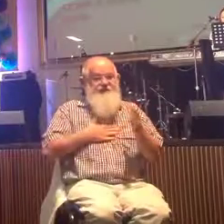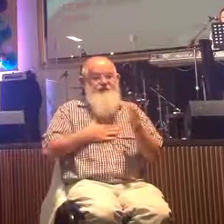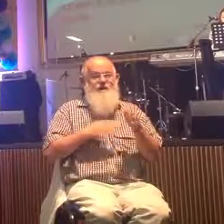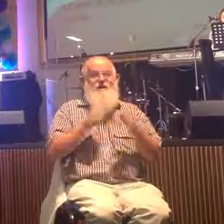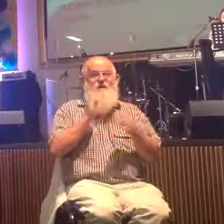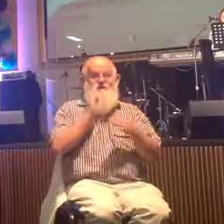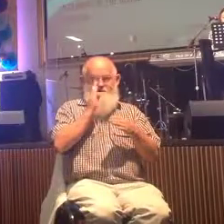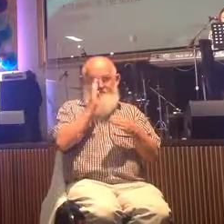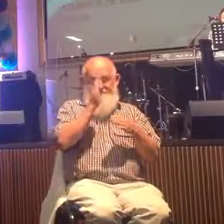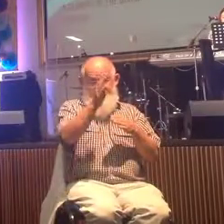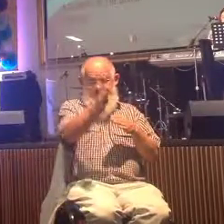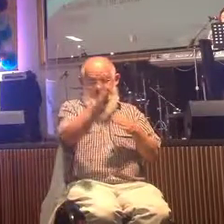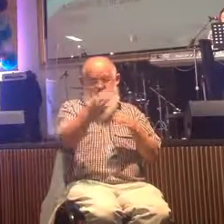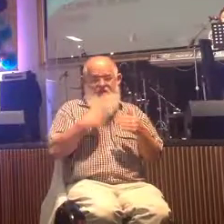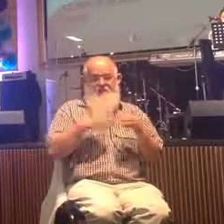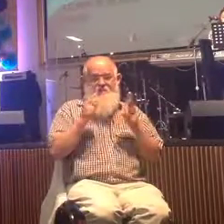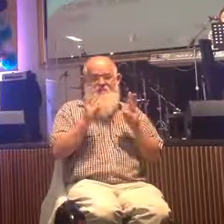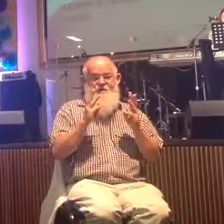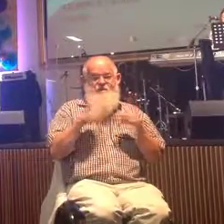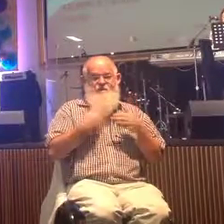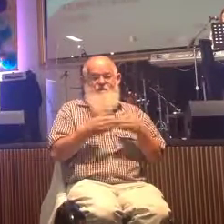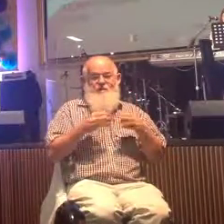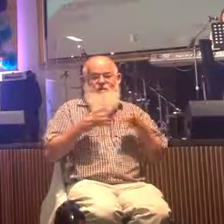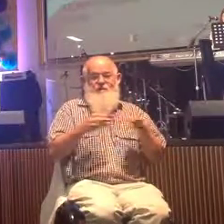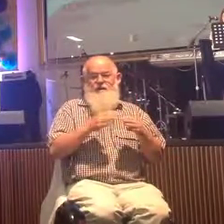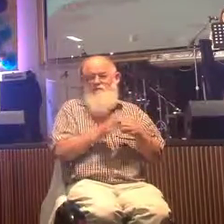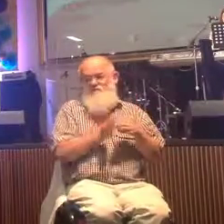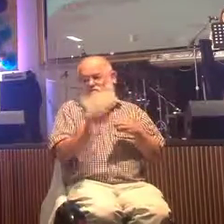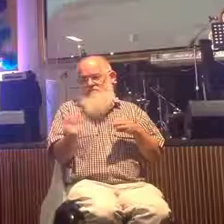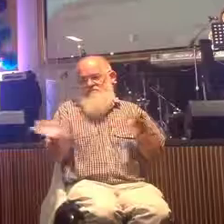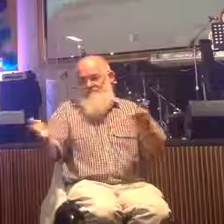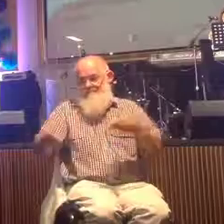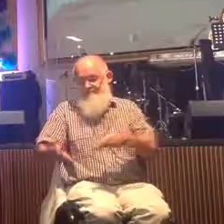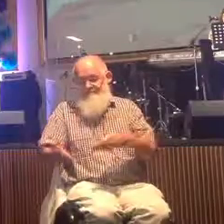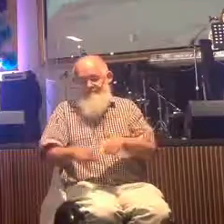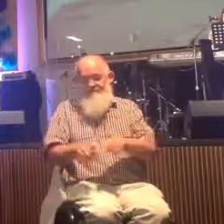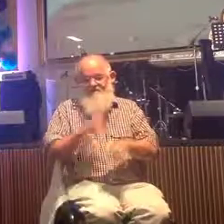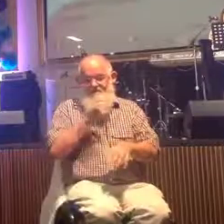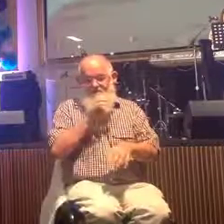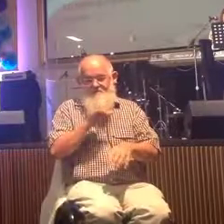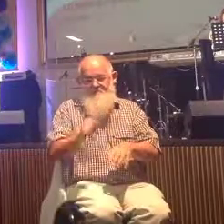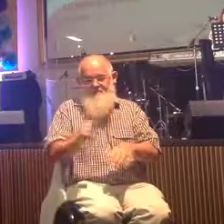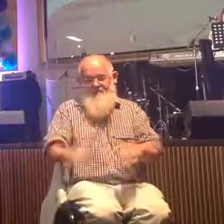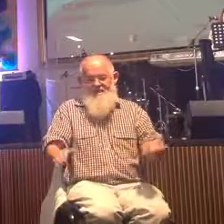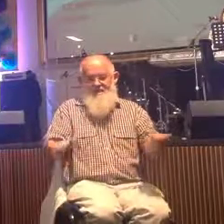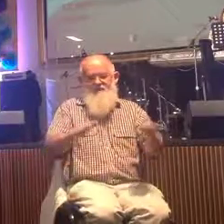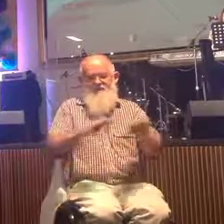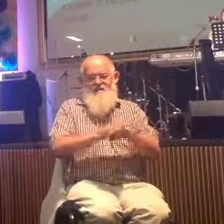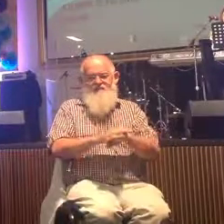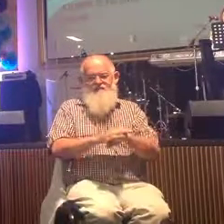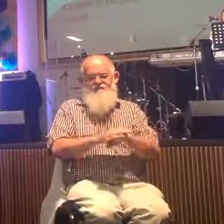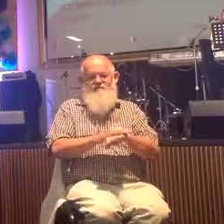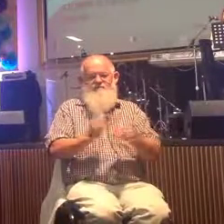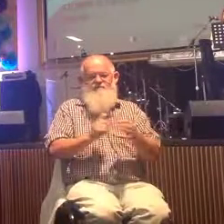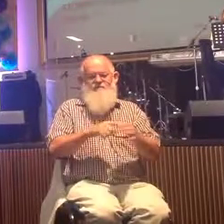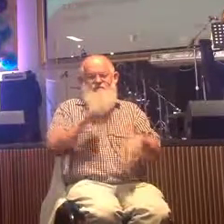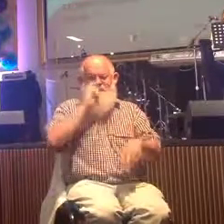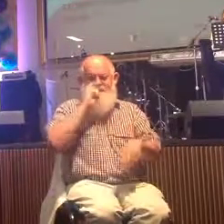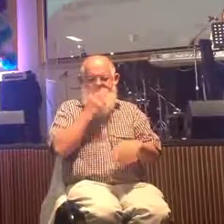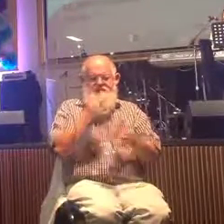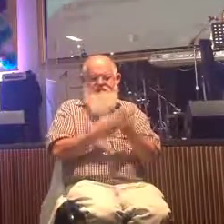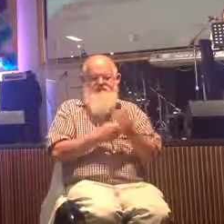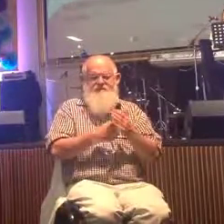to hell. I was like that man, covered by the forces of darkness,